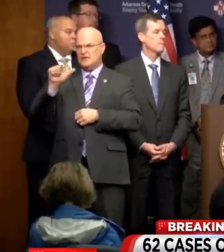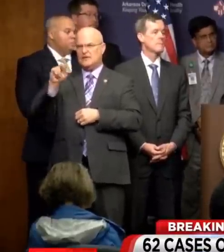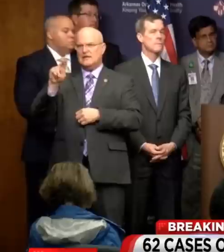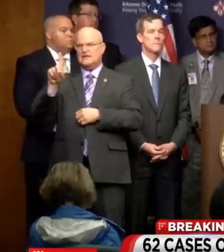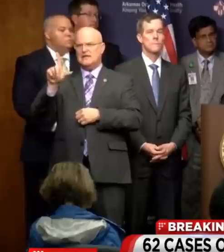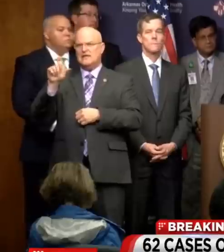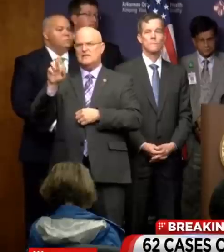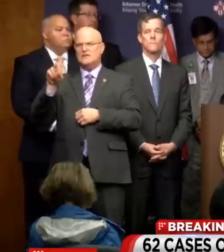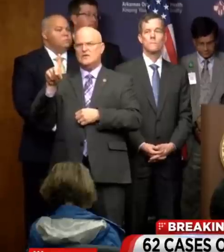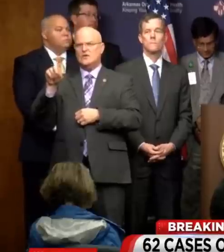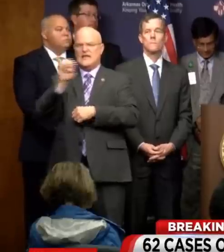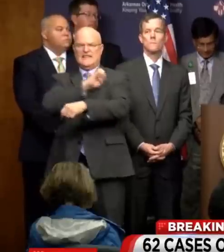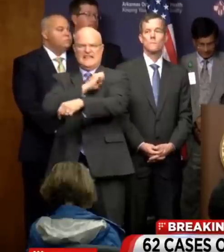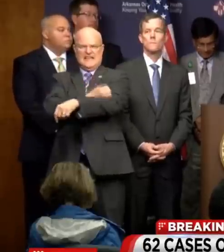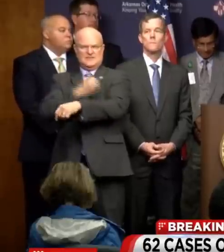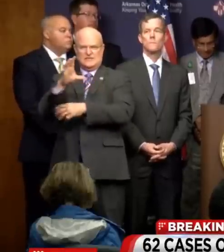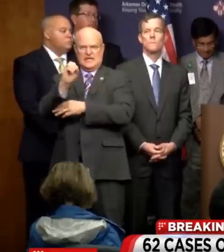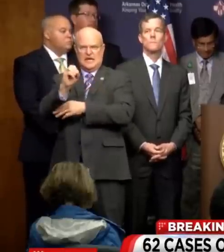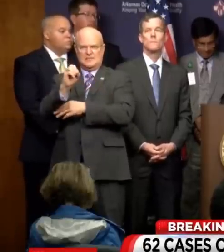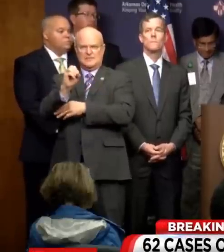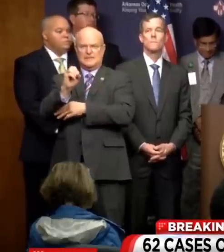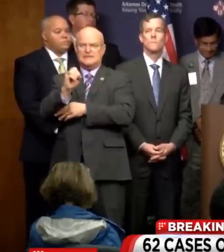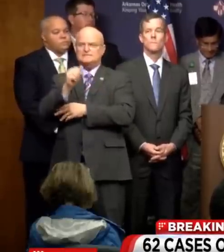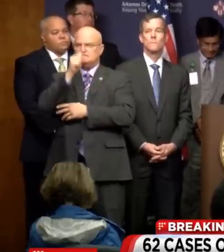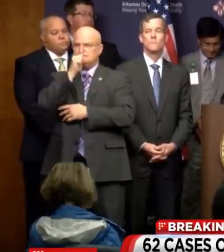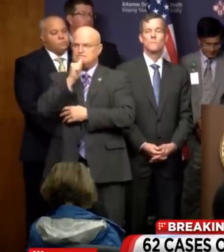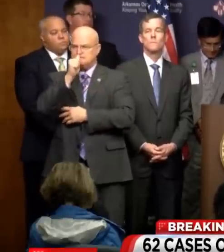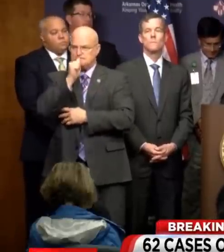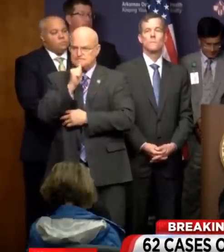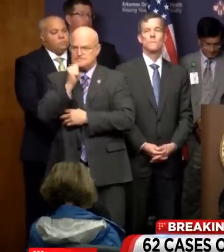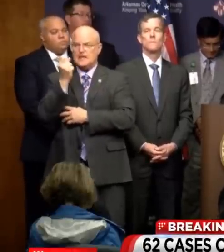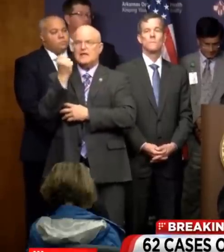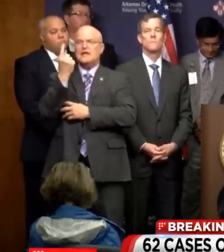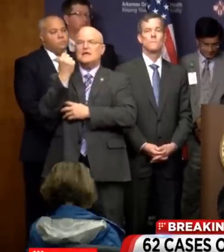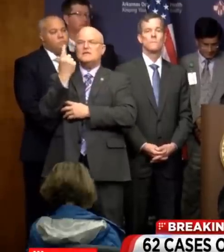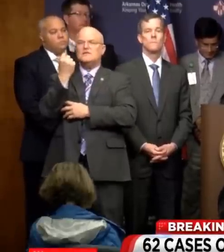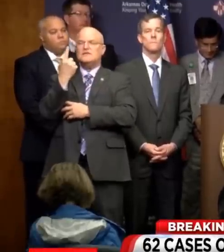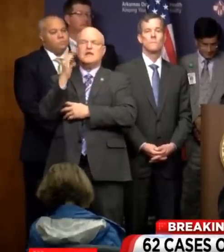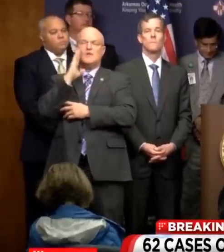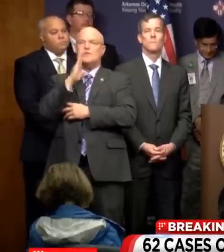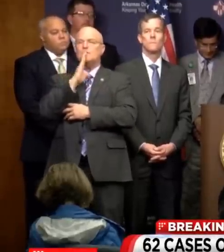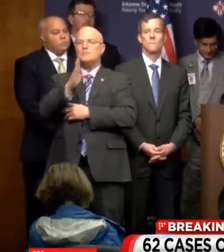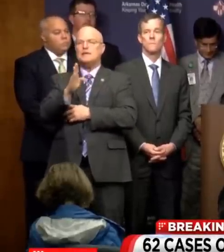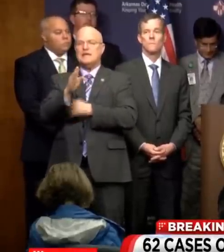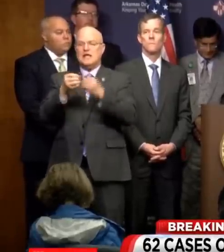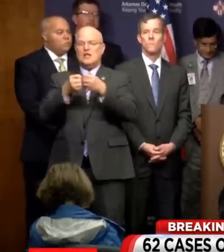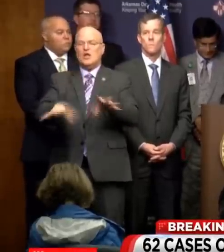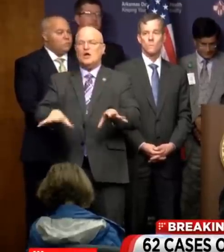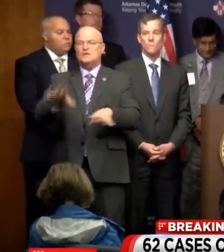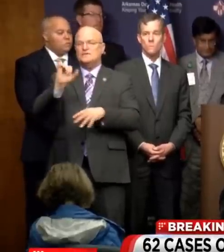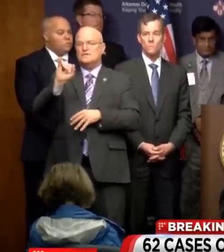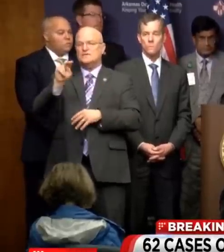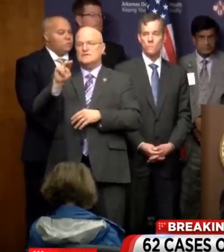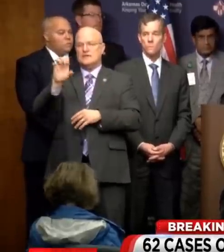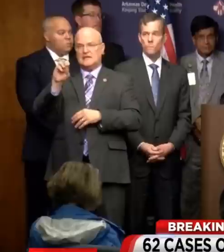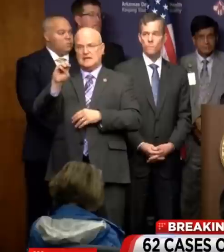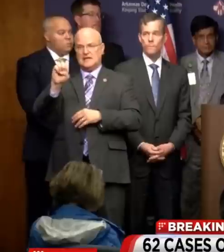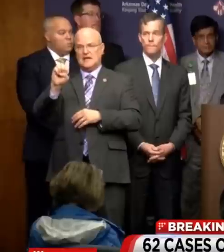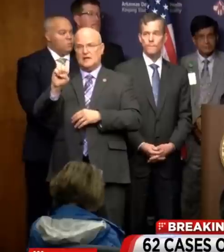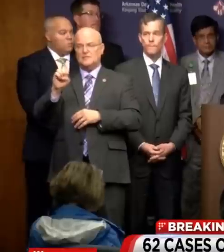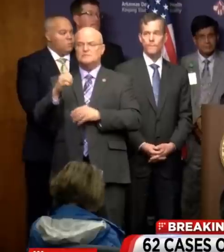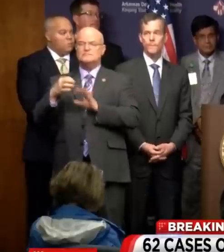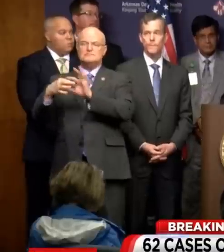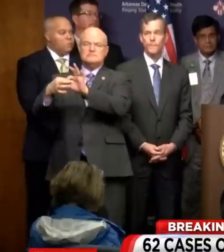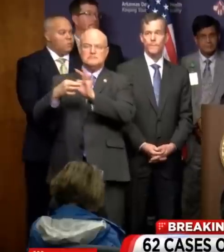the energy companies to be compassionate, to understand there's going to be a loss of income. Let's work with